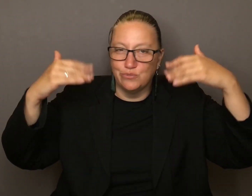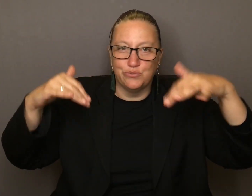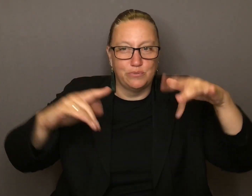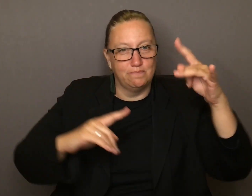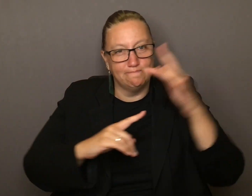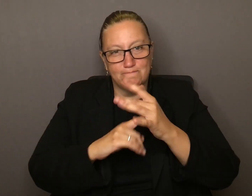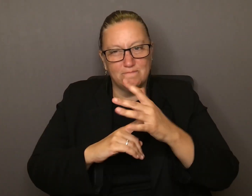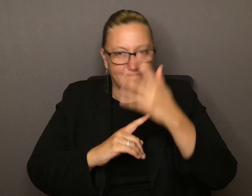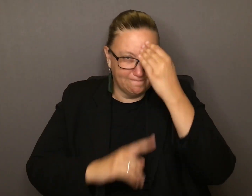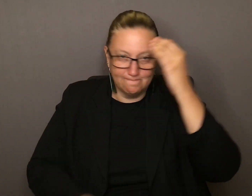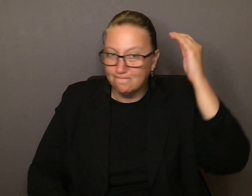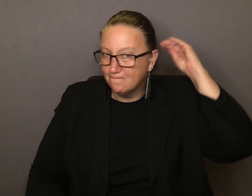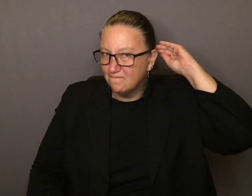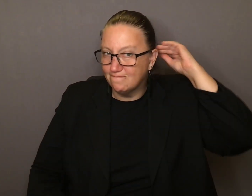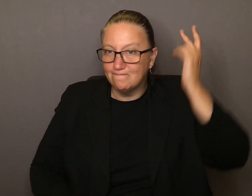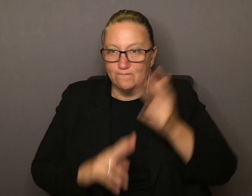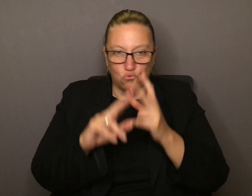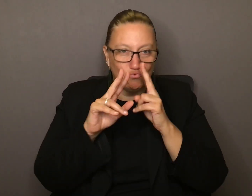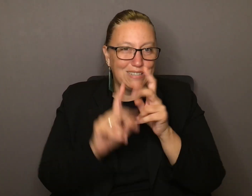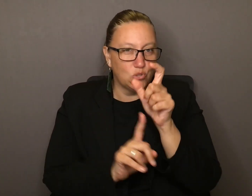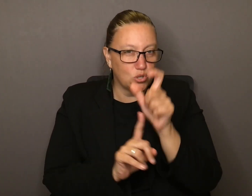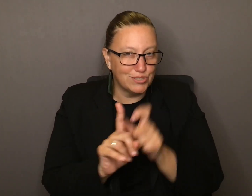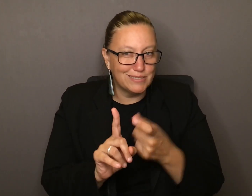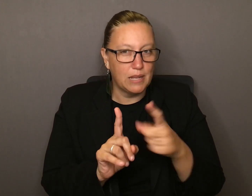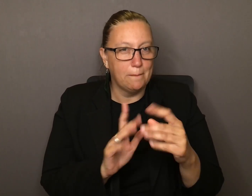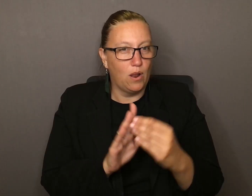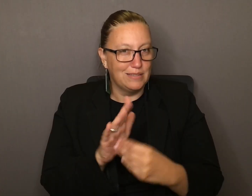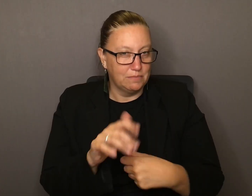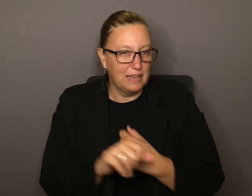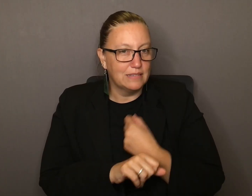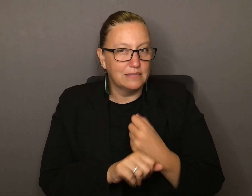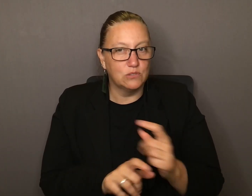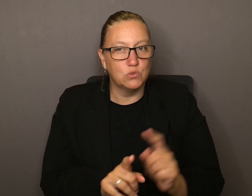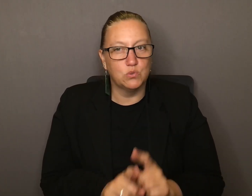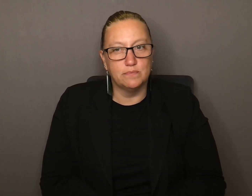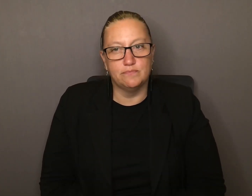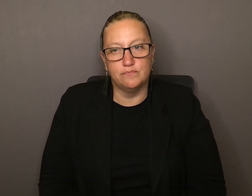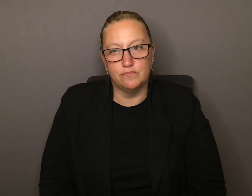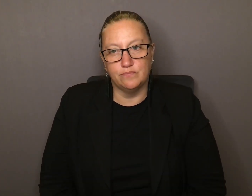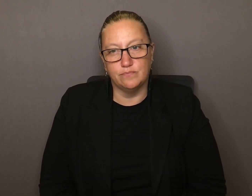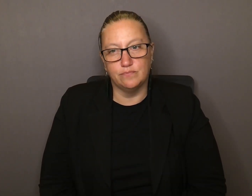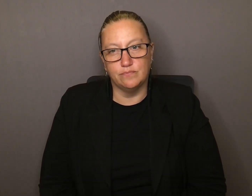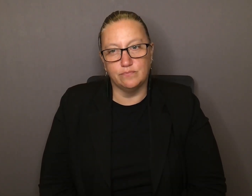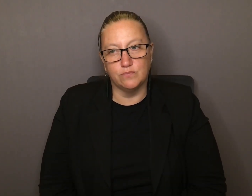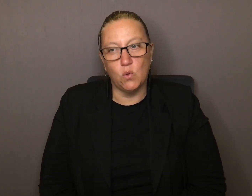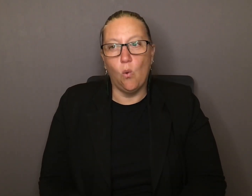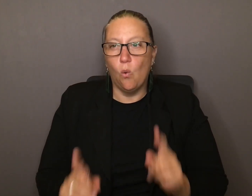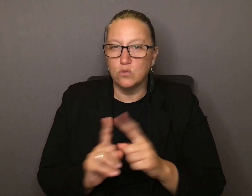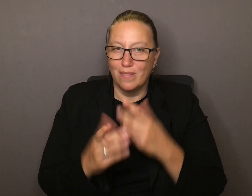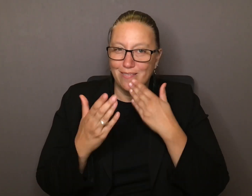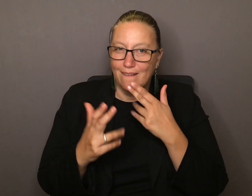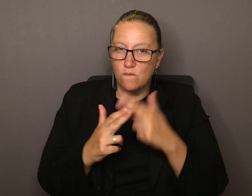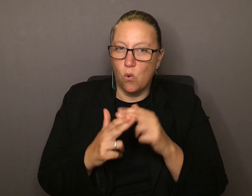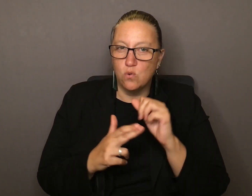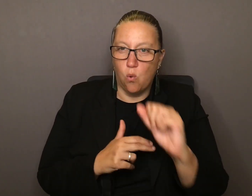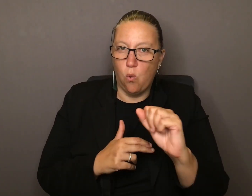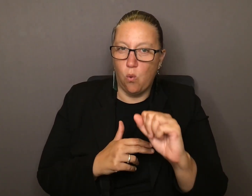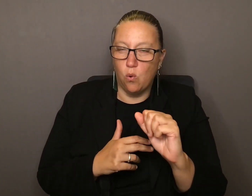takeaway for researchers and policymakers alike. I also appreciate your message about individualisation.